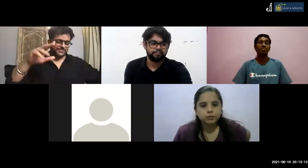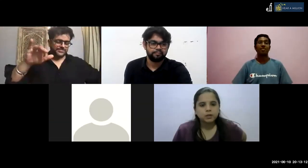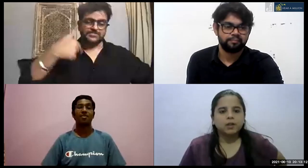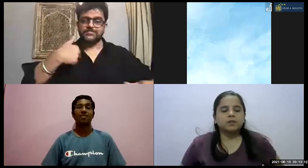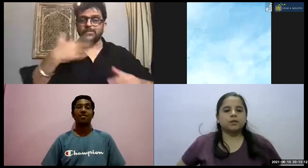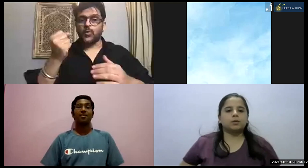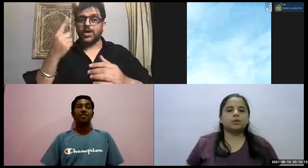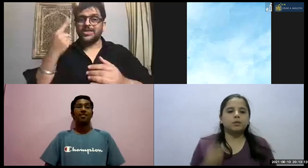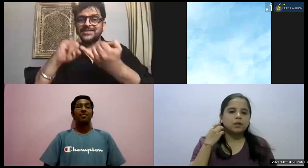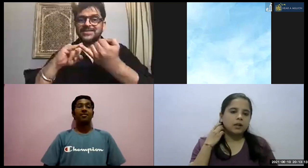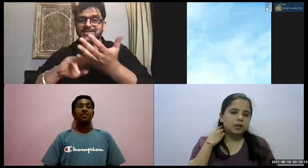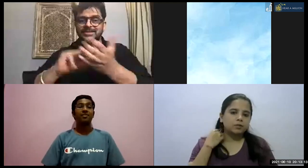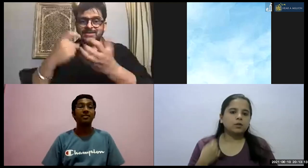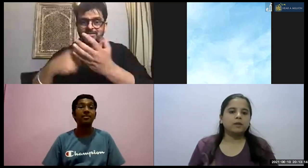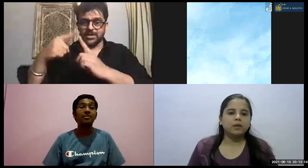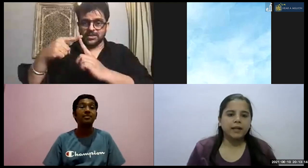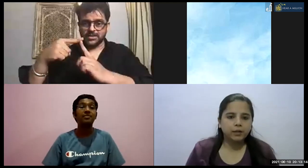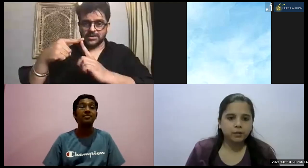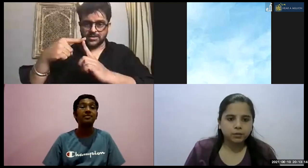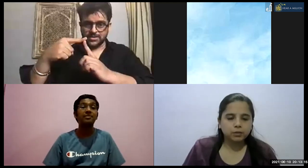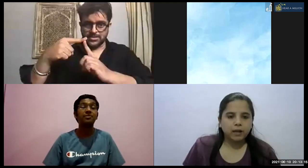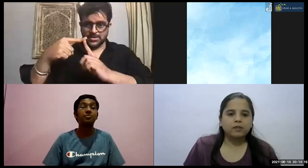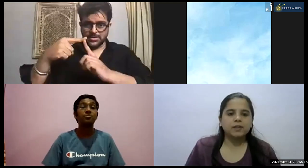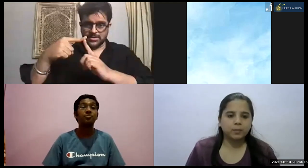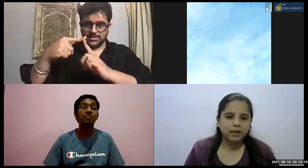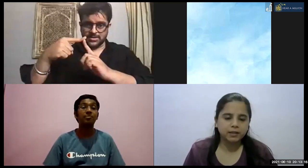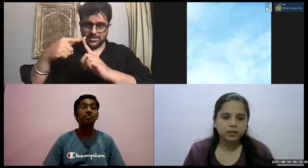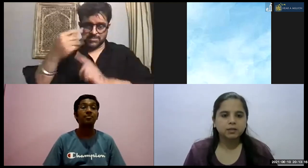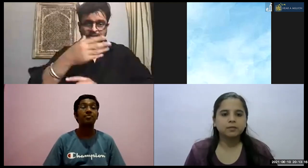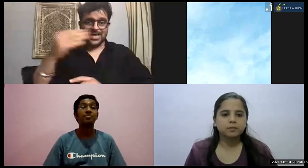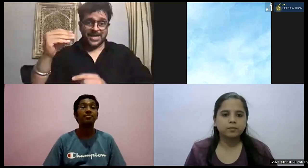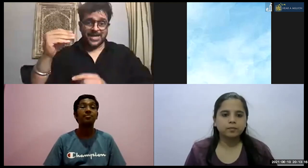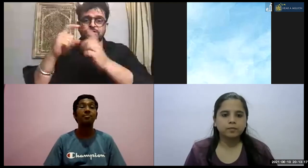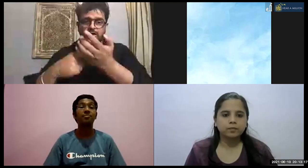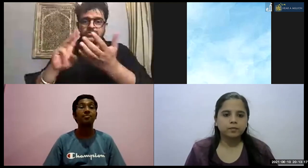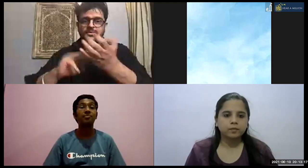Thank you. So I would like to have Smart